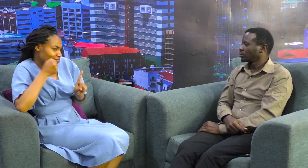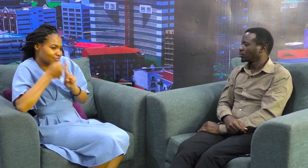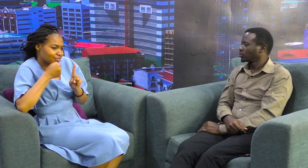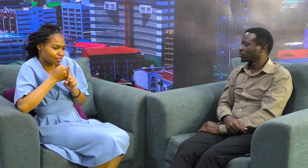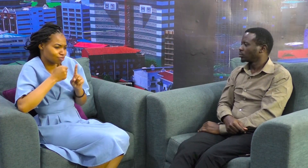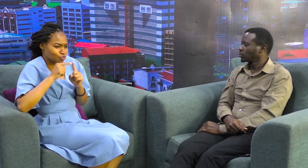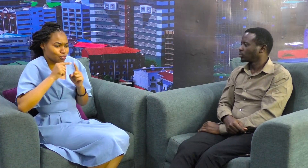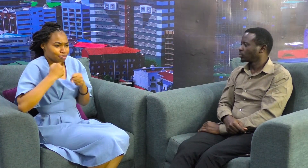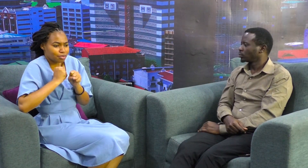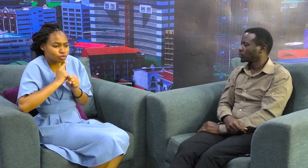job lobbying.